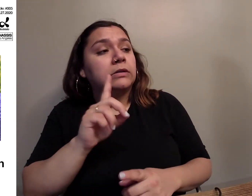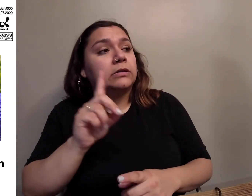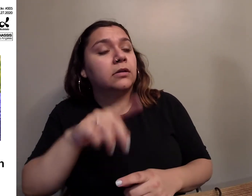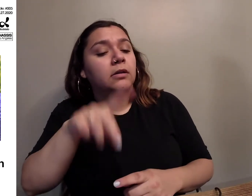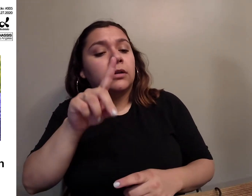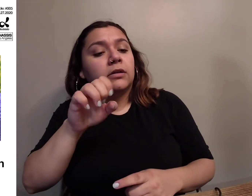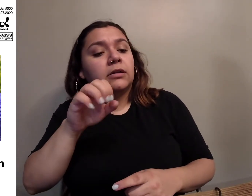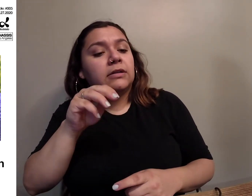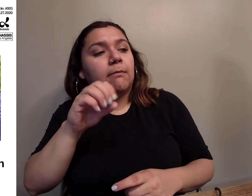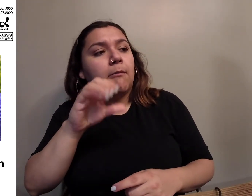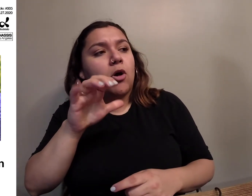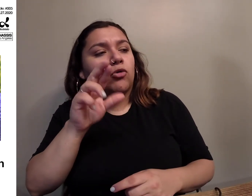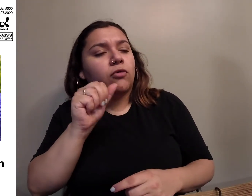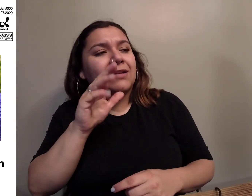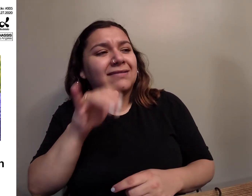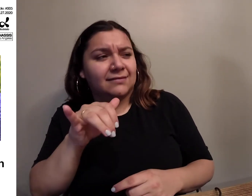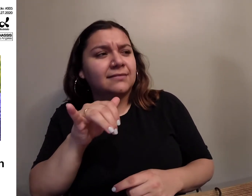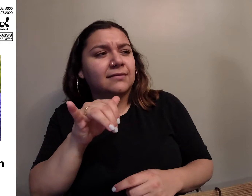democracy, and